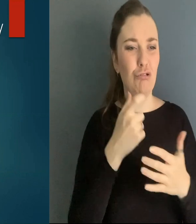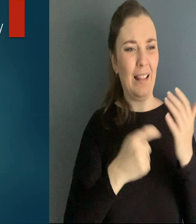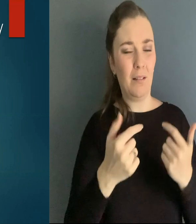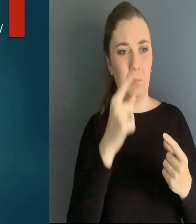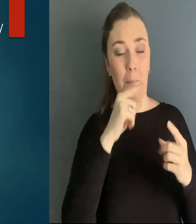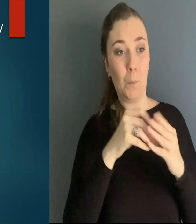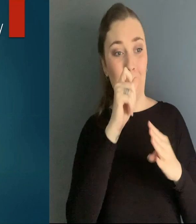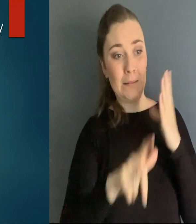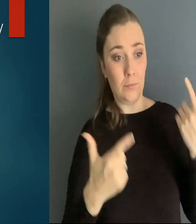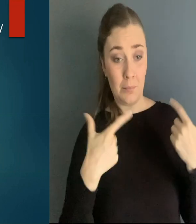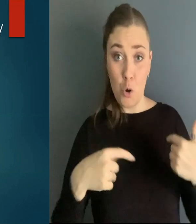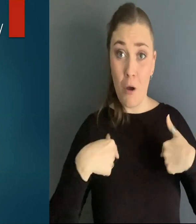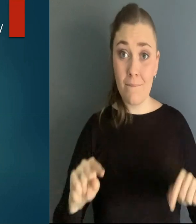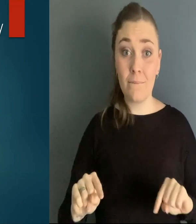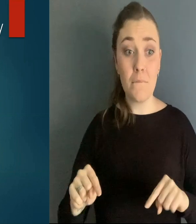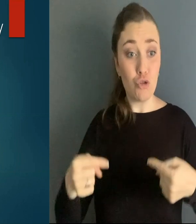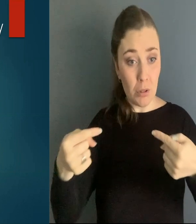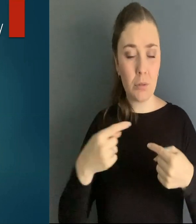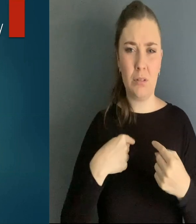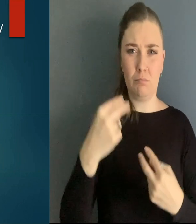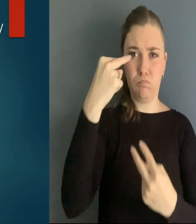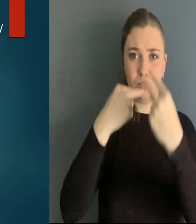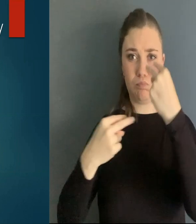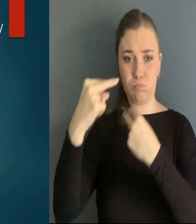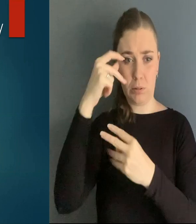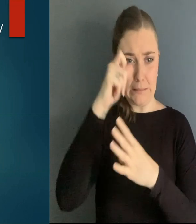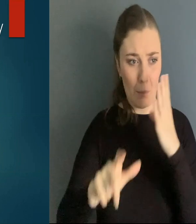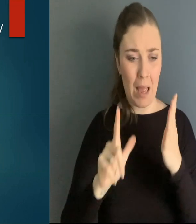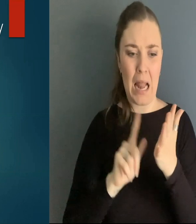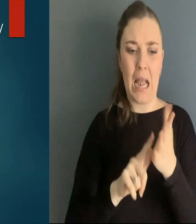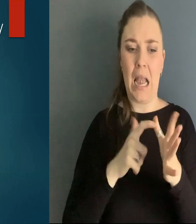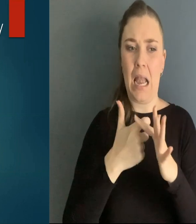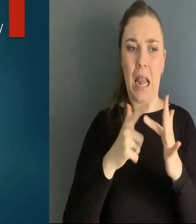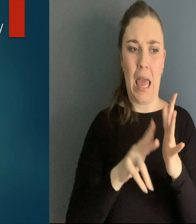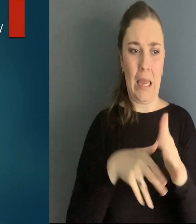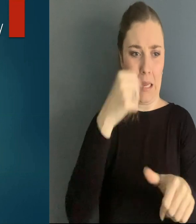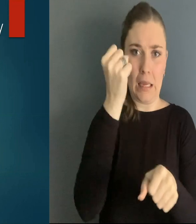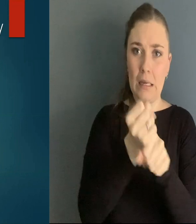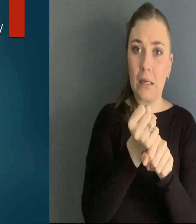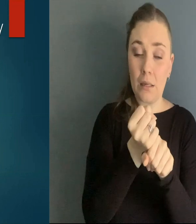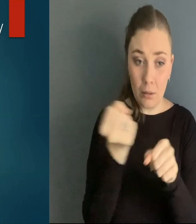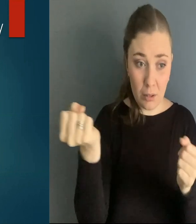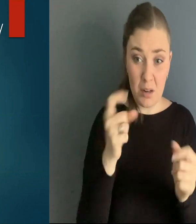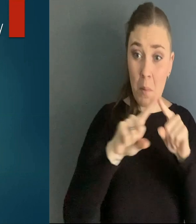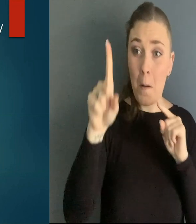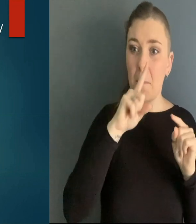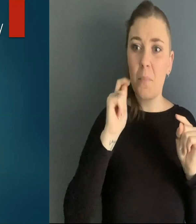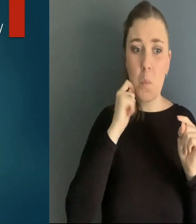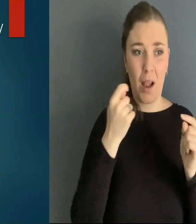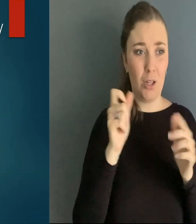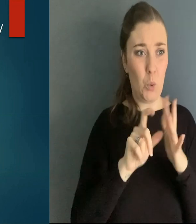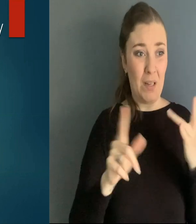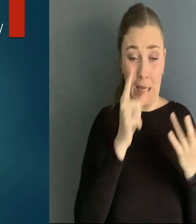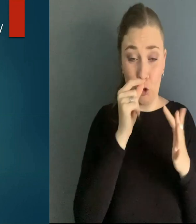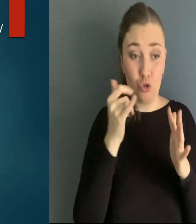because of our challenges we are judged as disabled and lacking in the wherewithal to achieve what most people would take for granted